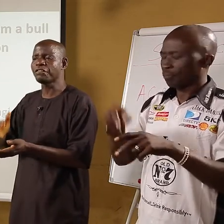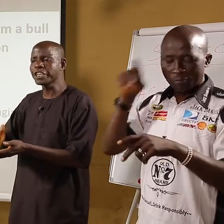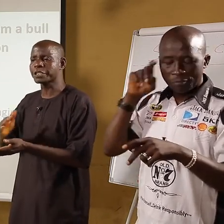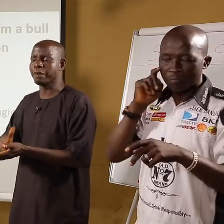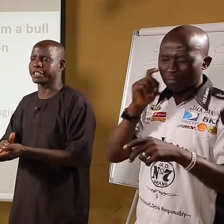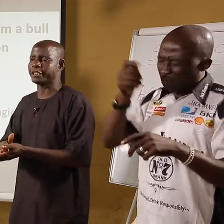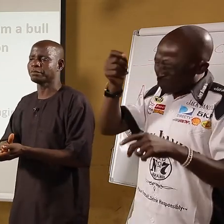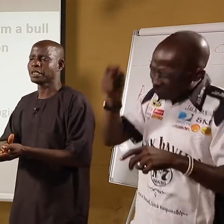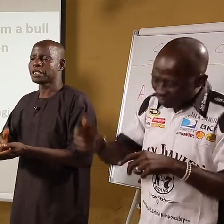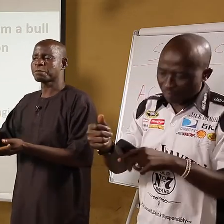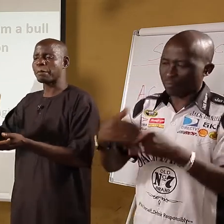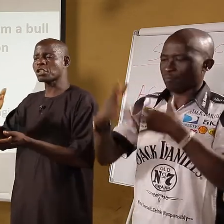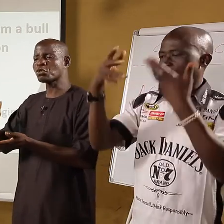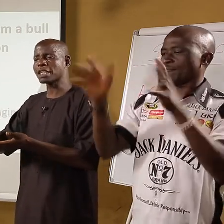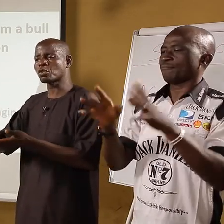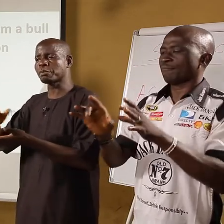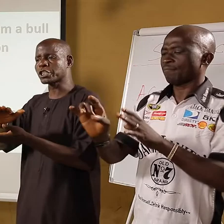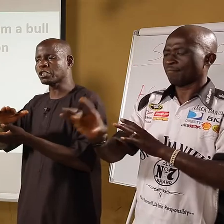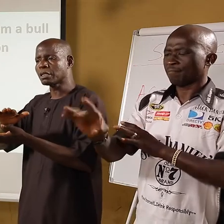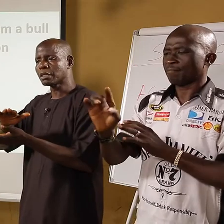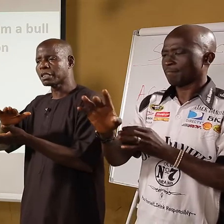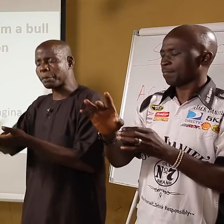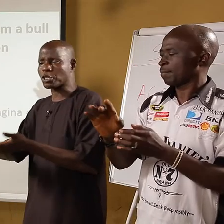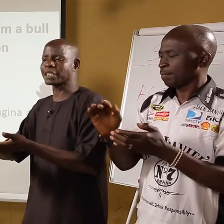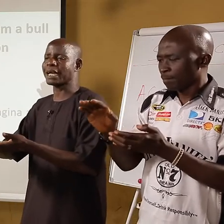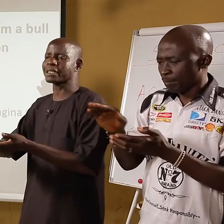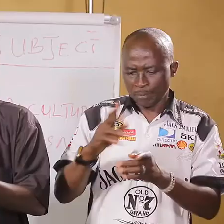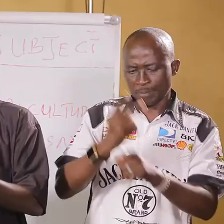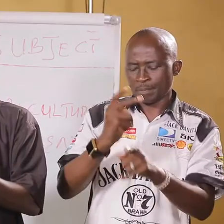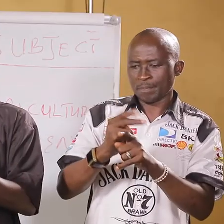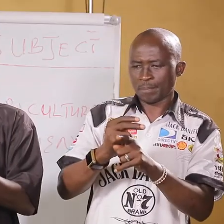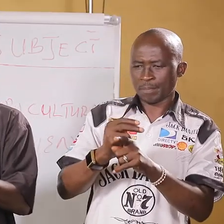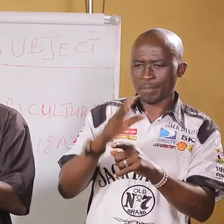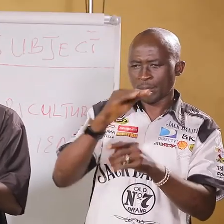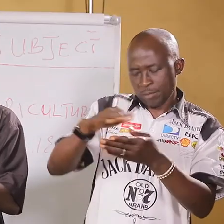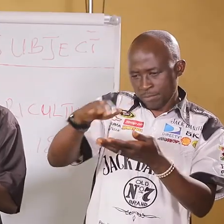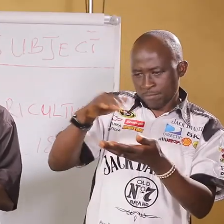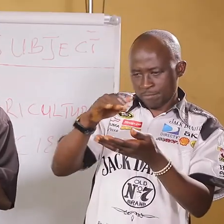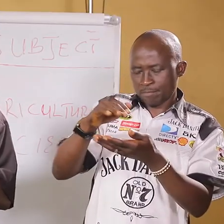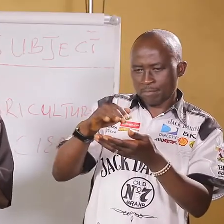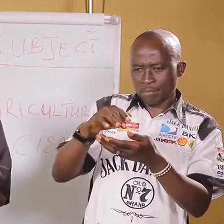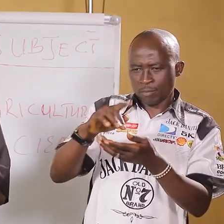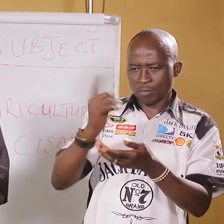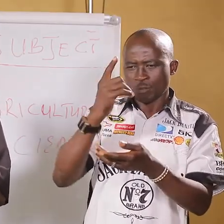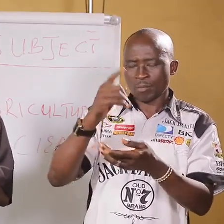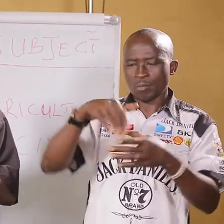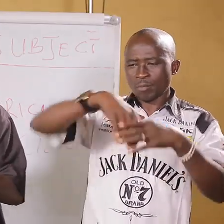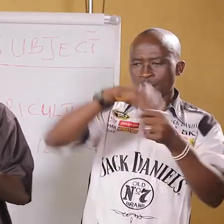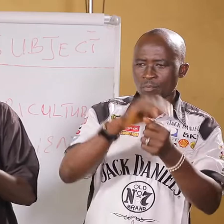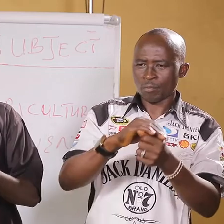after they finish mating, spermatozoas will be deposited at the vulva, the ones that are